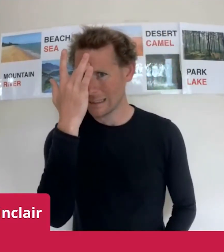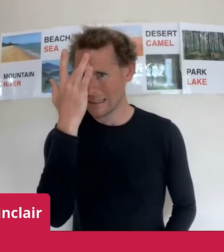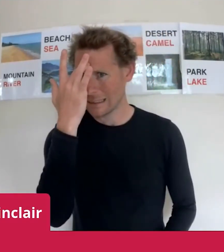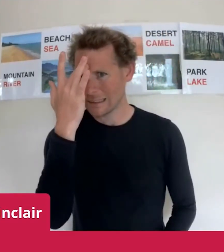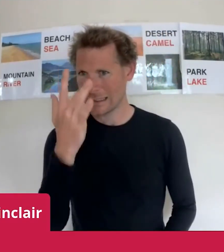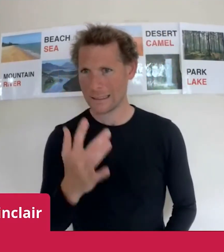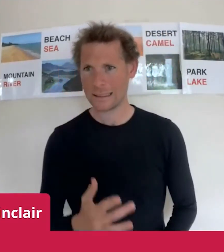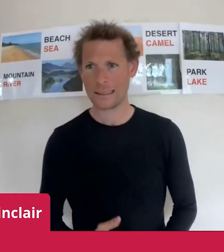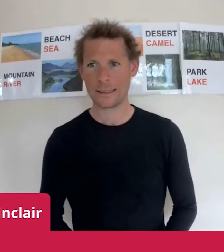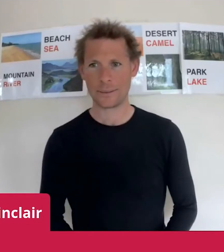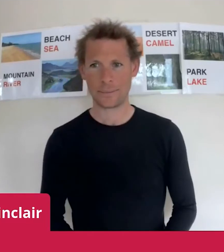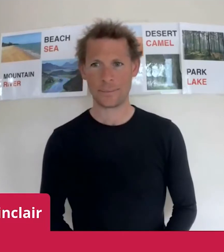Sick.